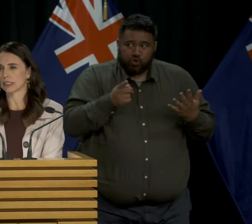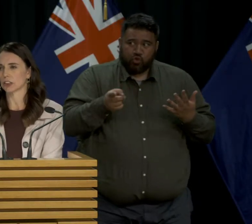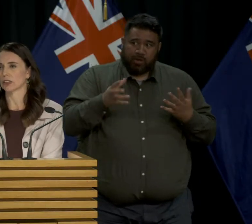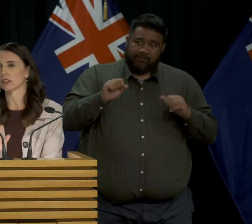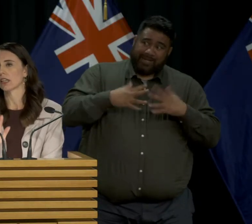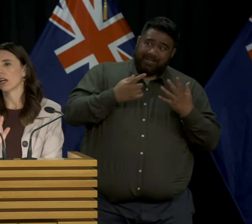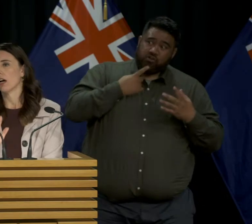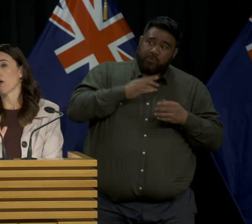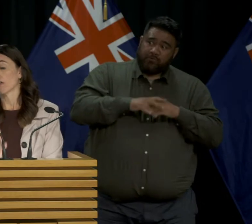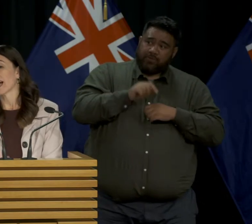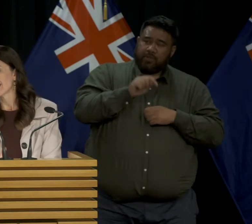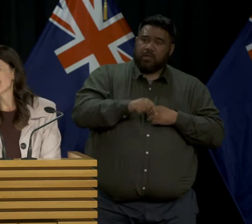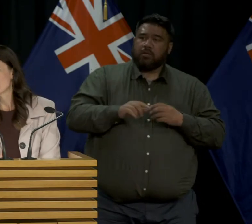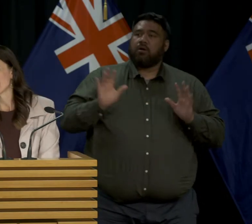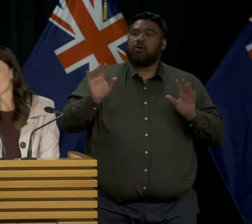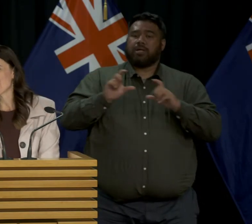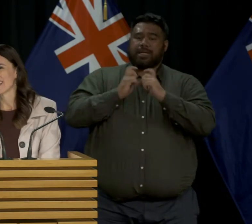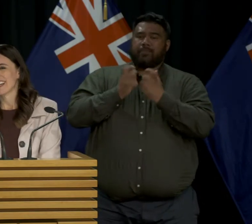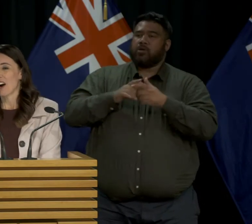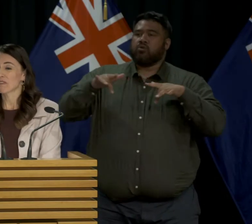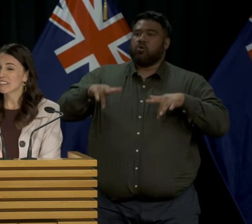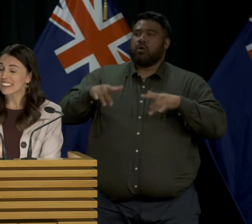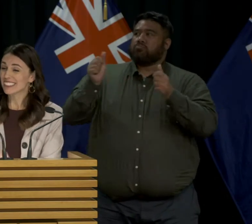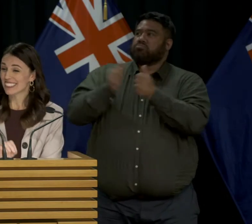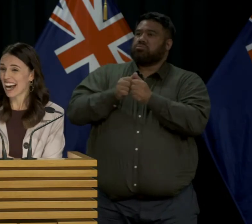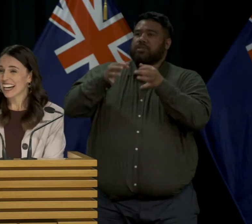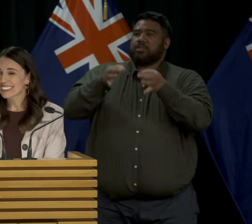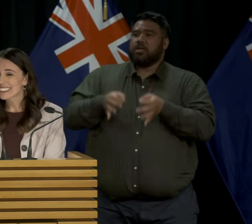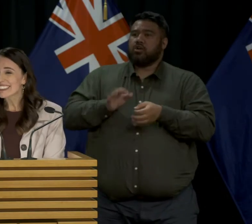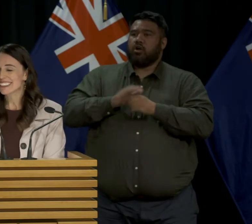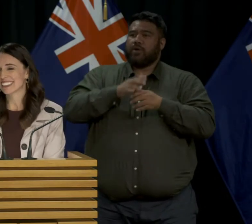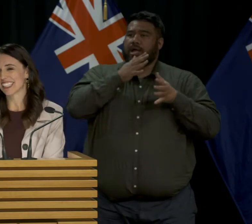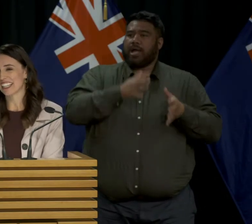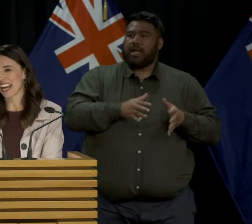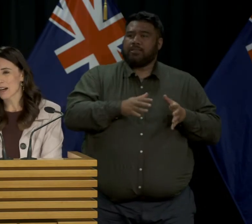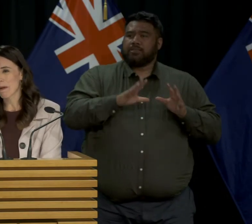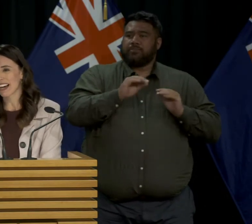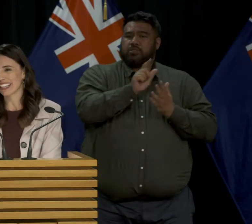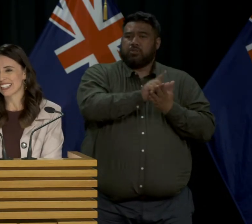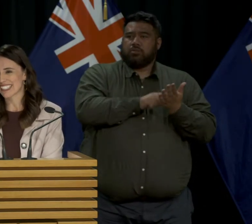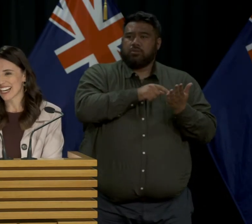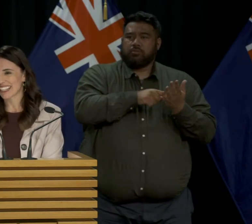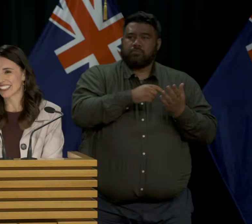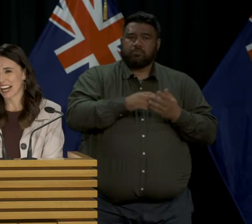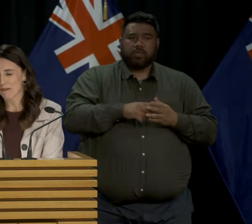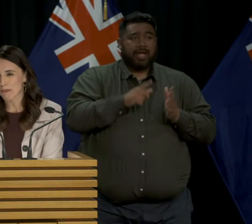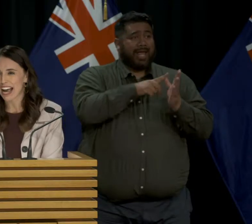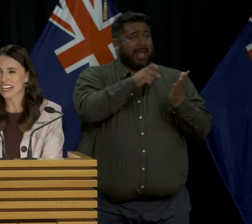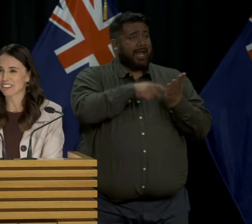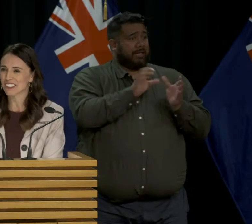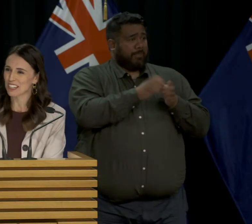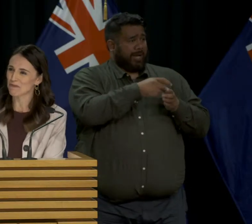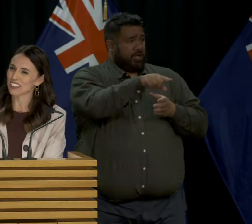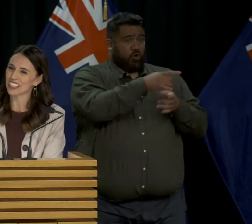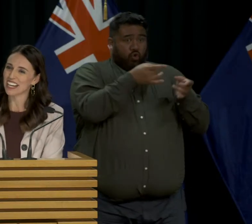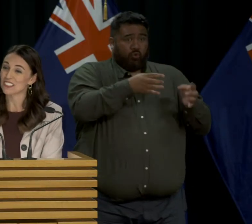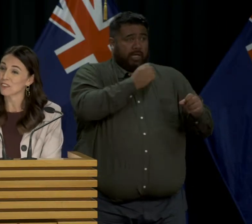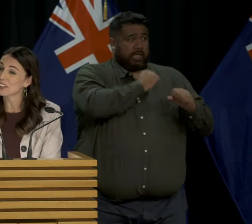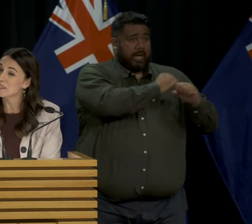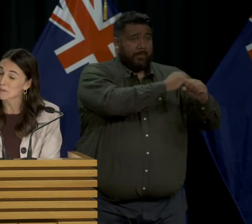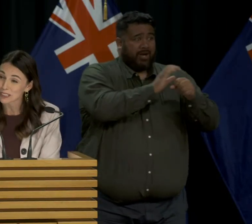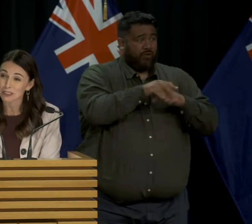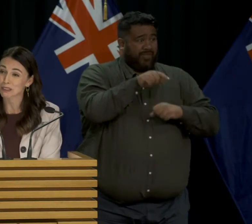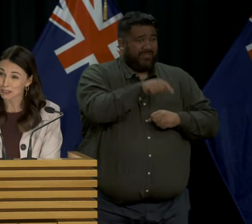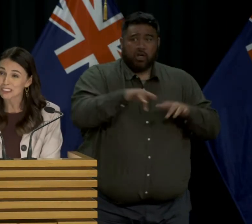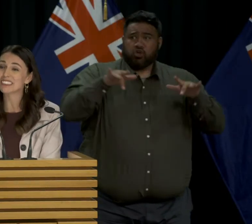final decisions on hate speech. I'm really disheartened to see the ACT Party has started a campaign on something that has